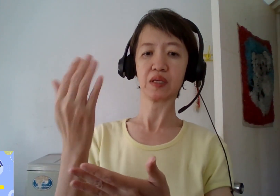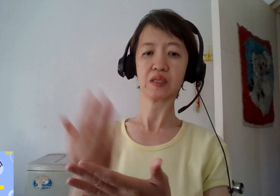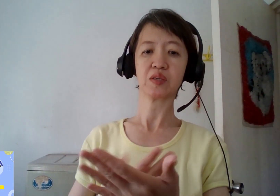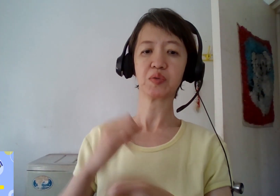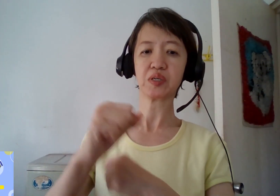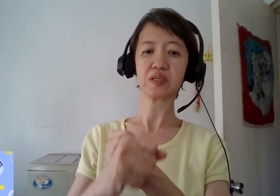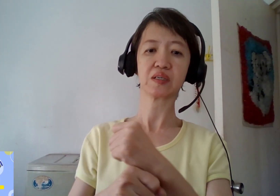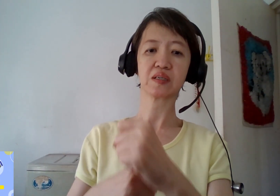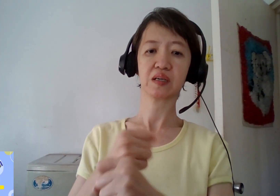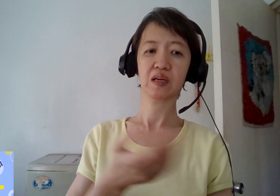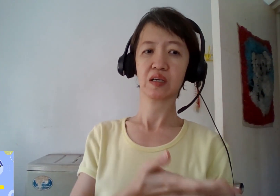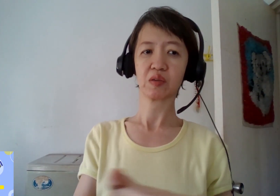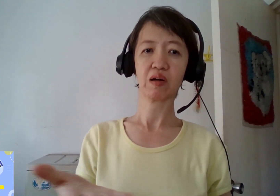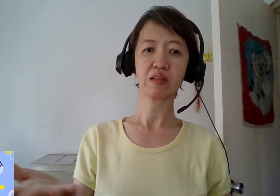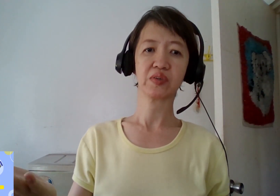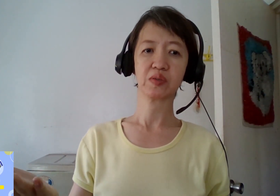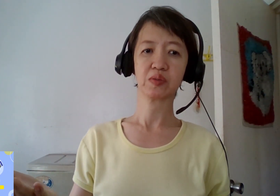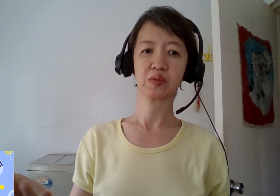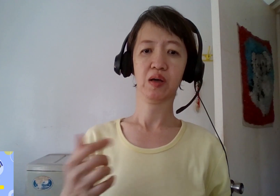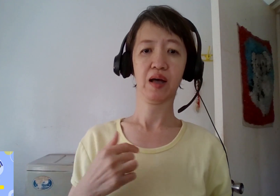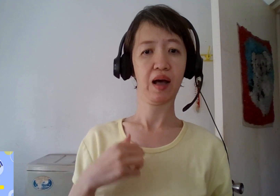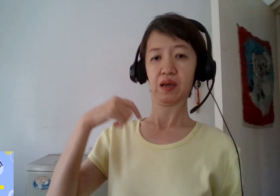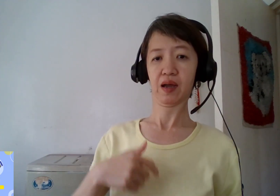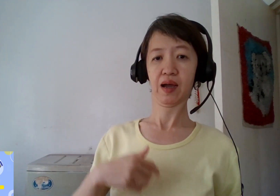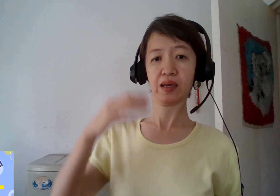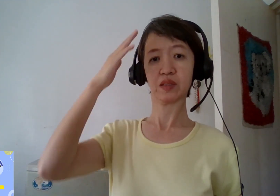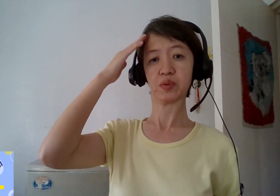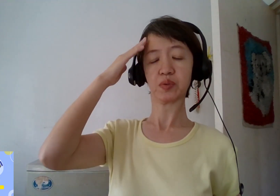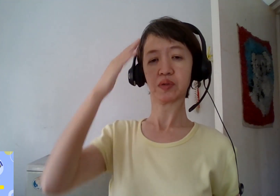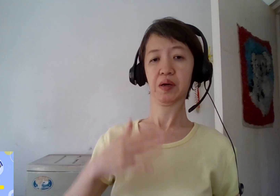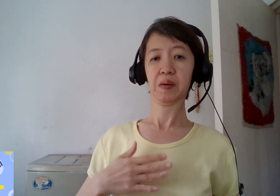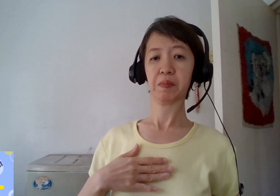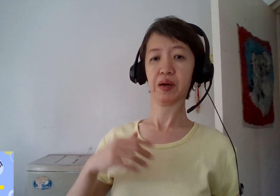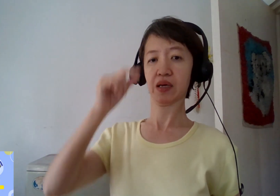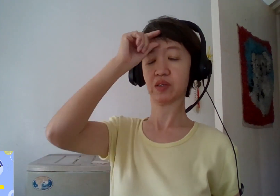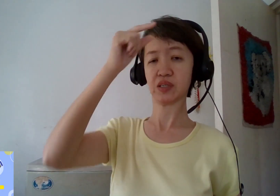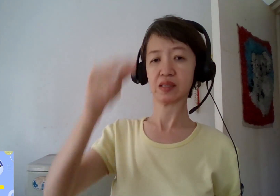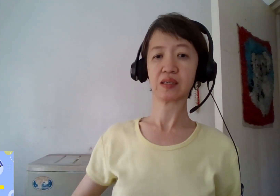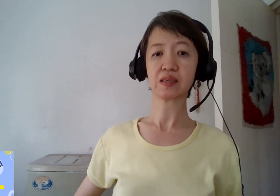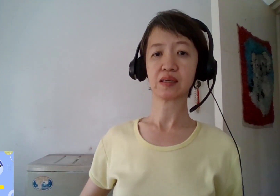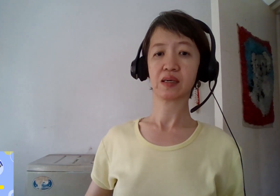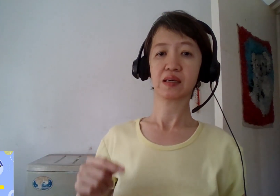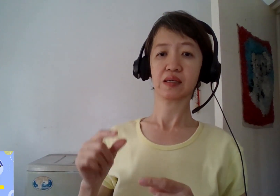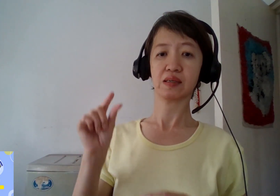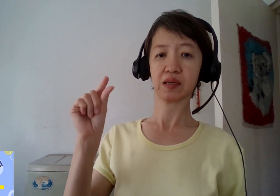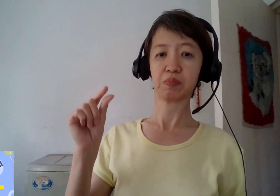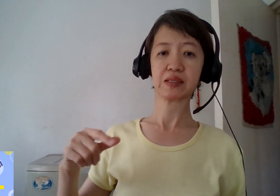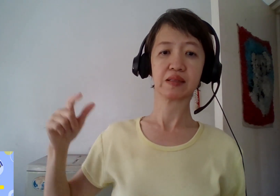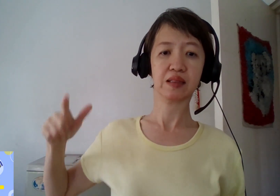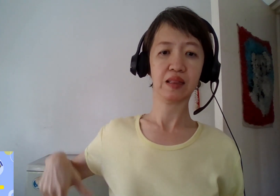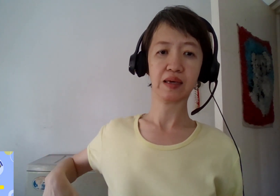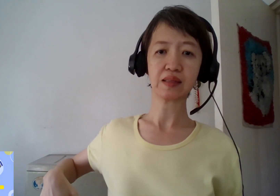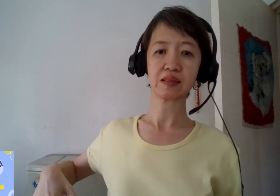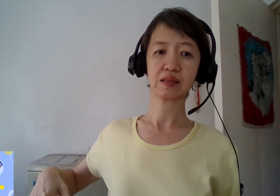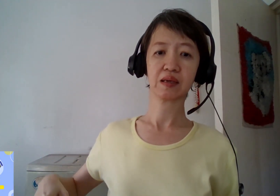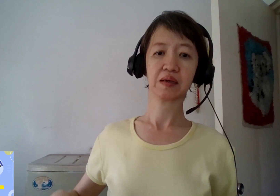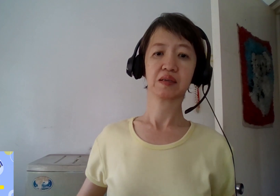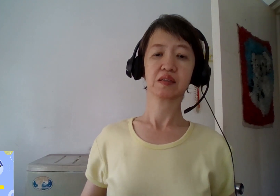Happy New Year, all of you. I know my greeting is a bit late,